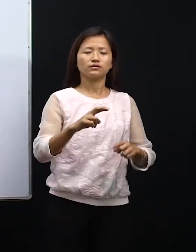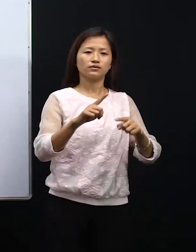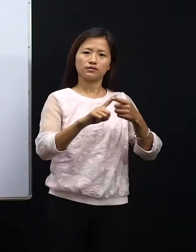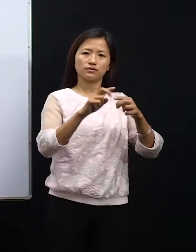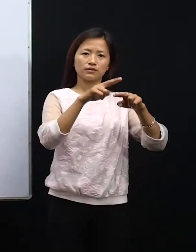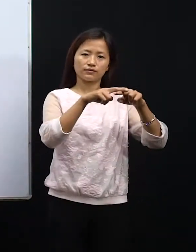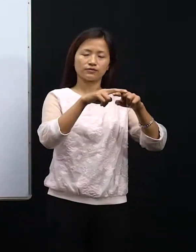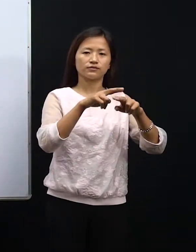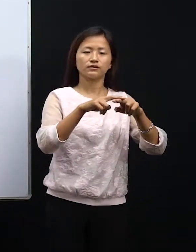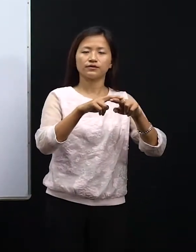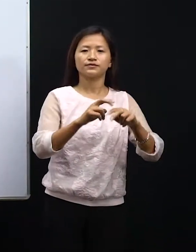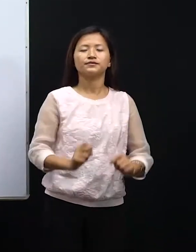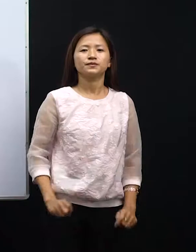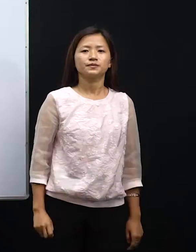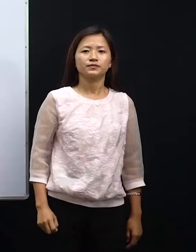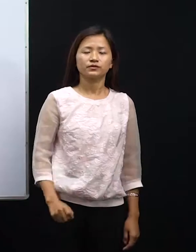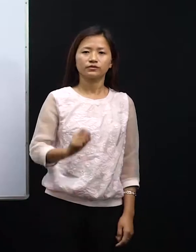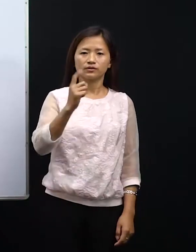let's write the terms first.